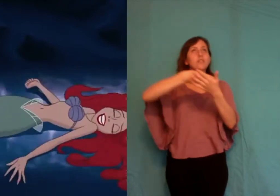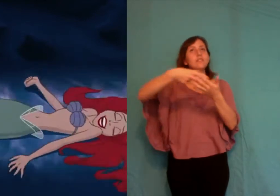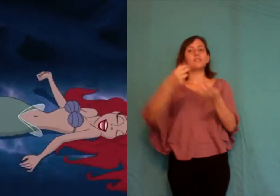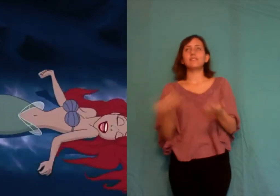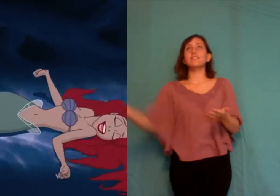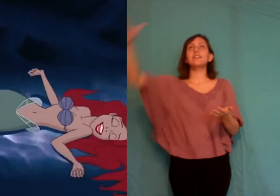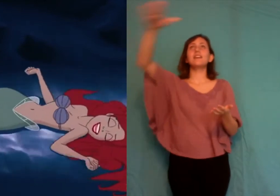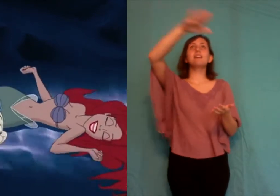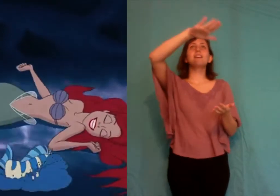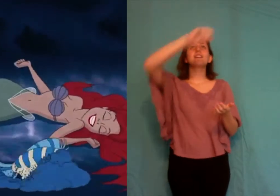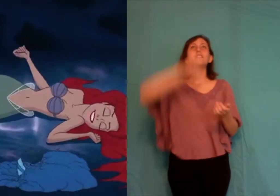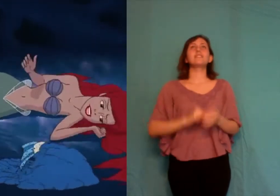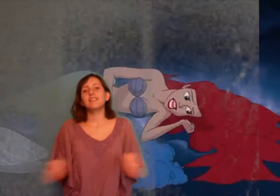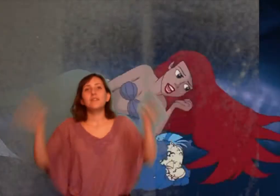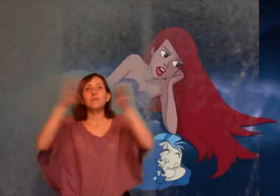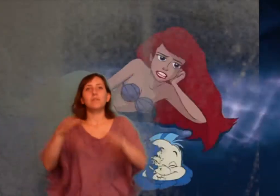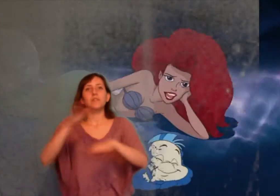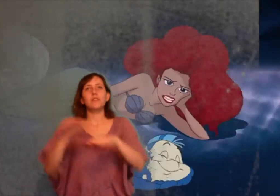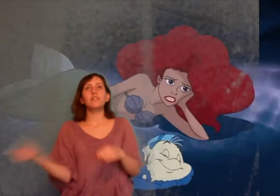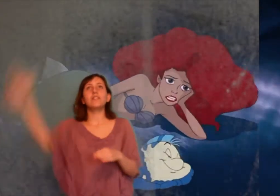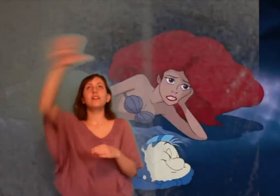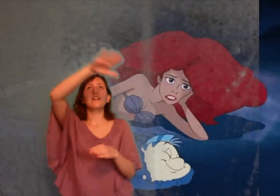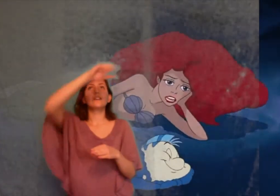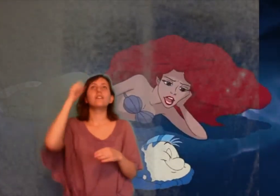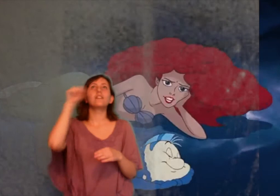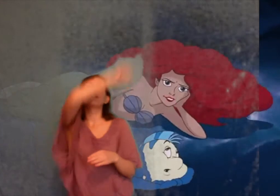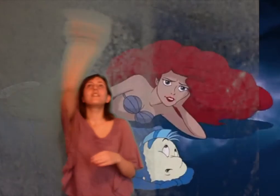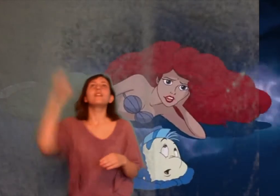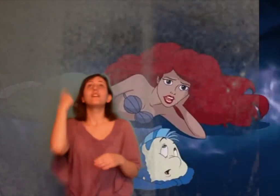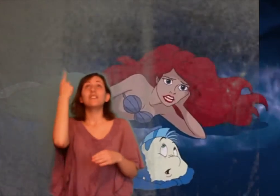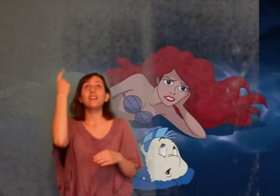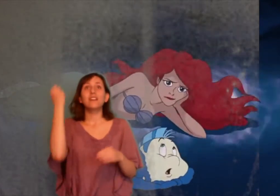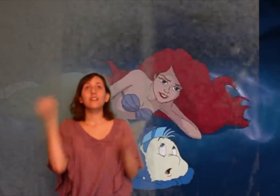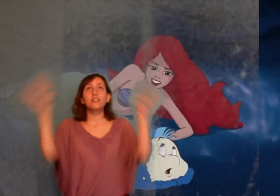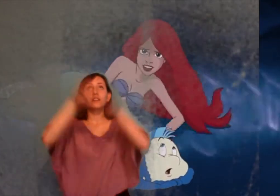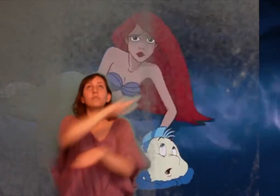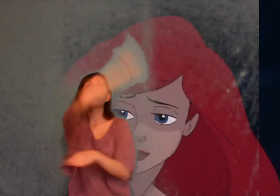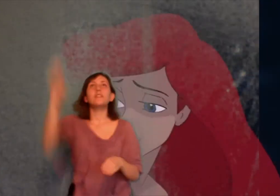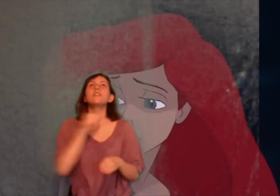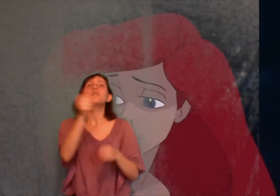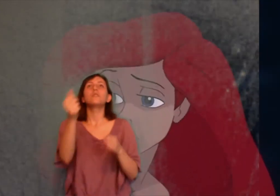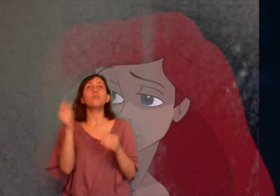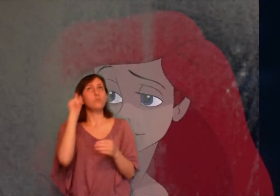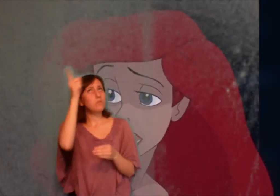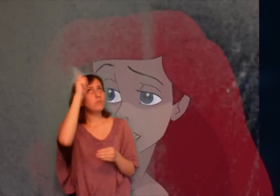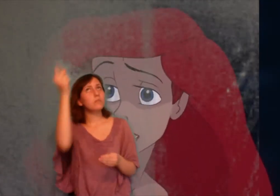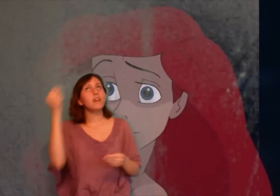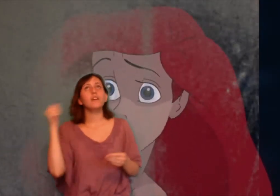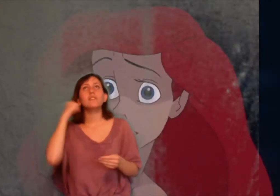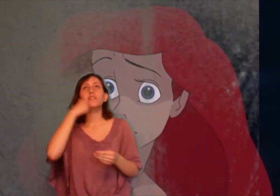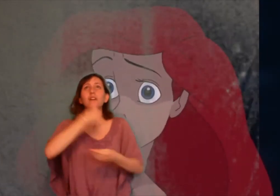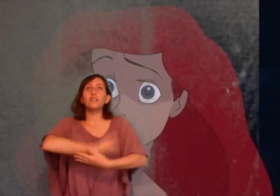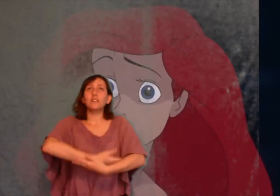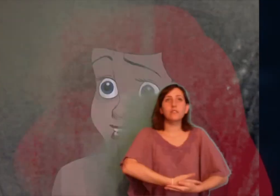the sand? Betcha on land, they understand, but they don't reprimand